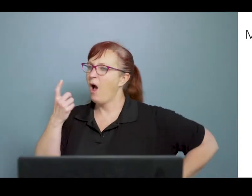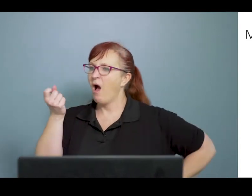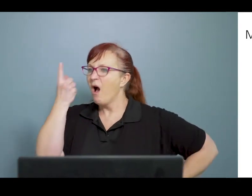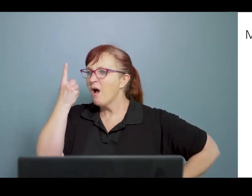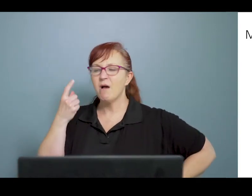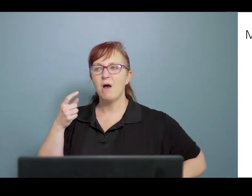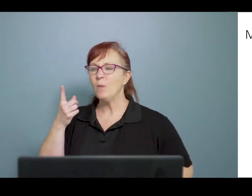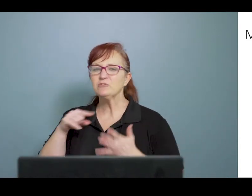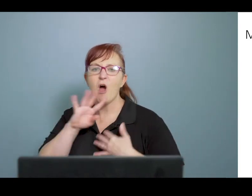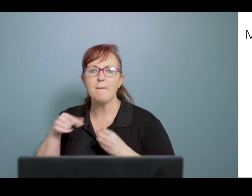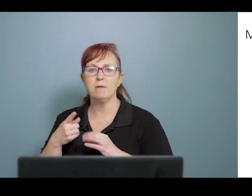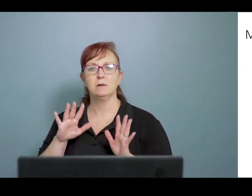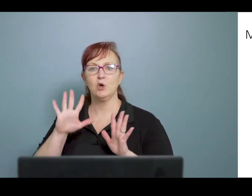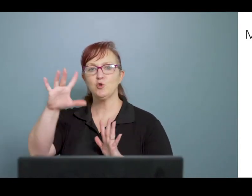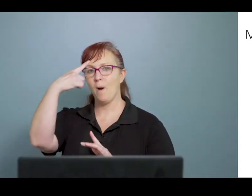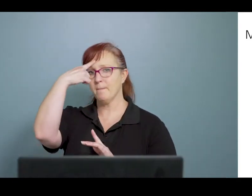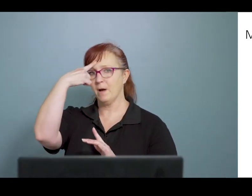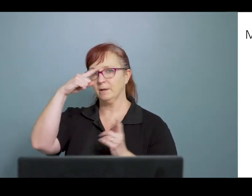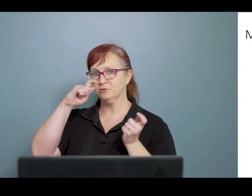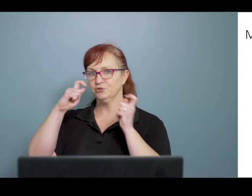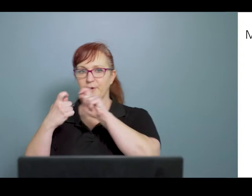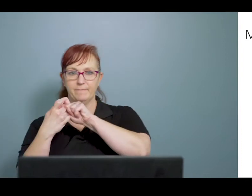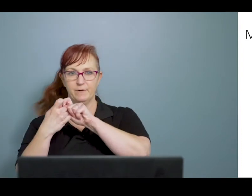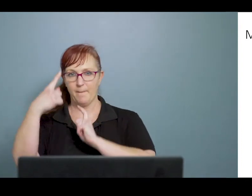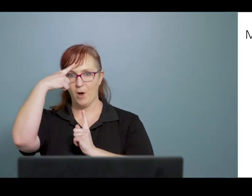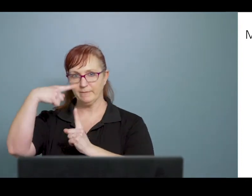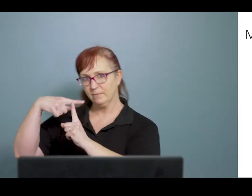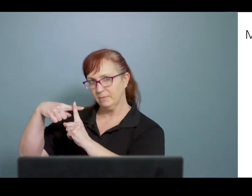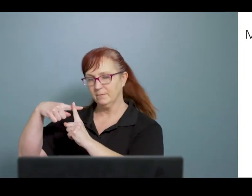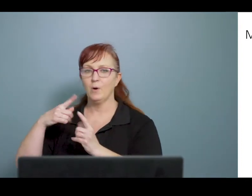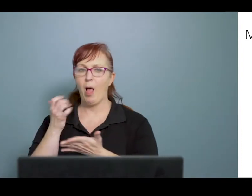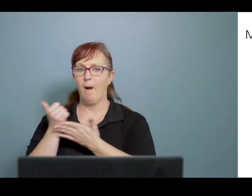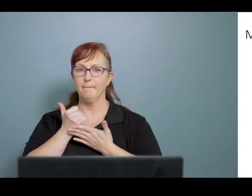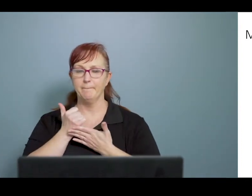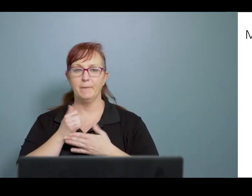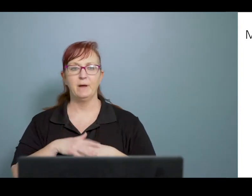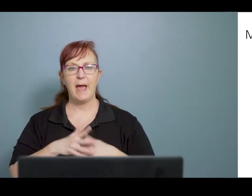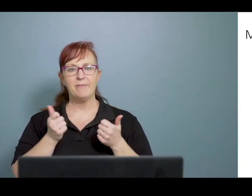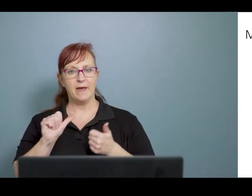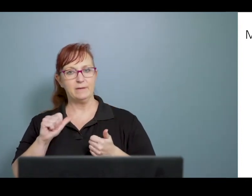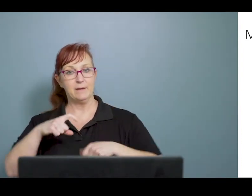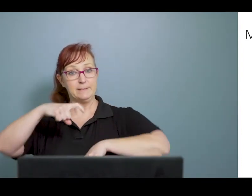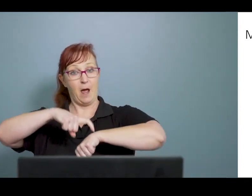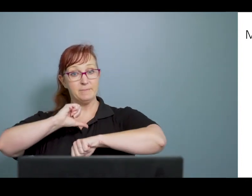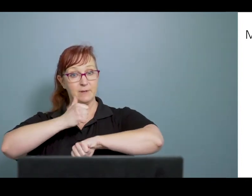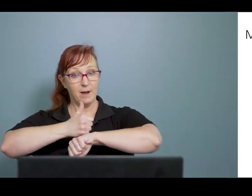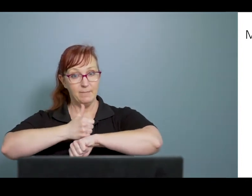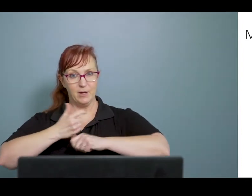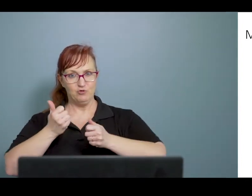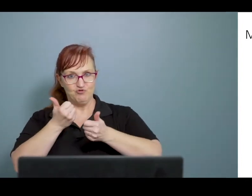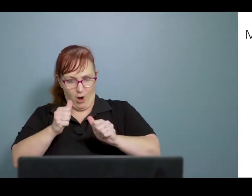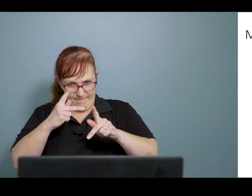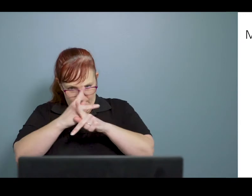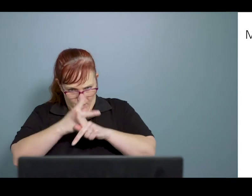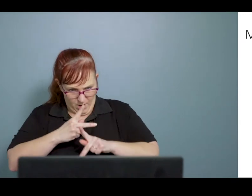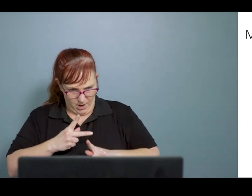And so just those little shifts can make a big difference. Taking time to identify what's going well. Our brains are really great